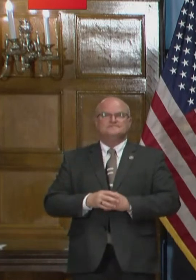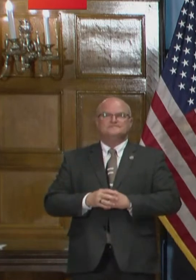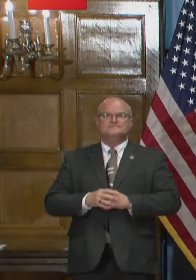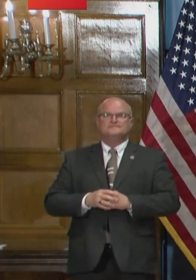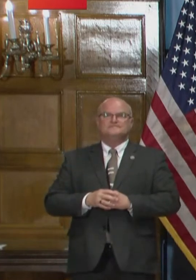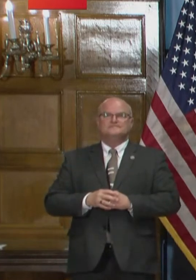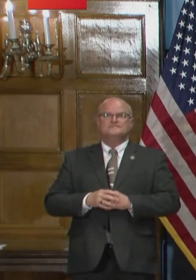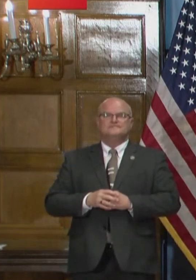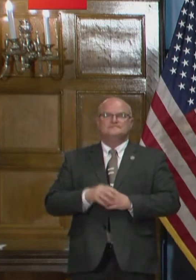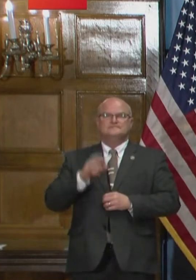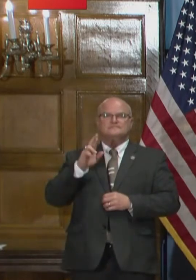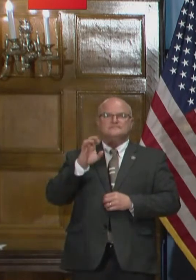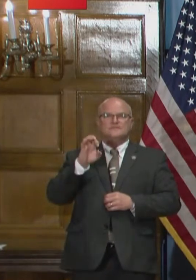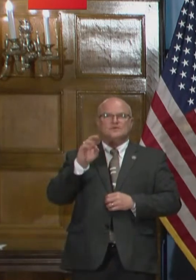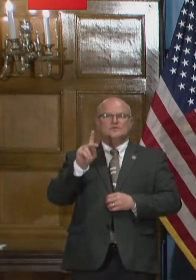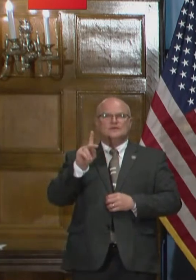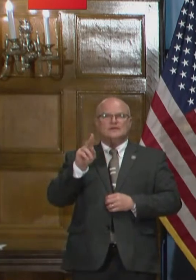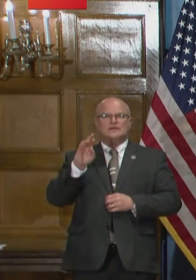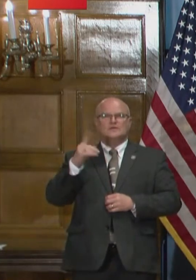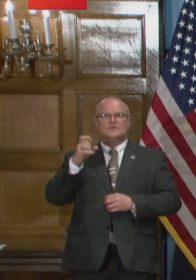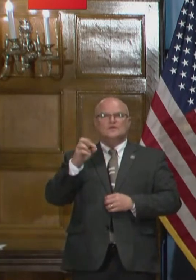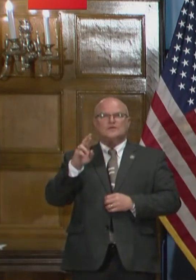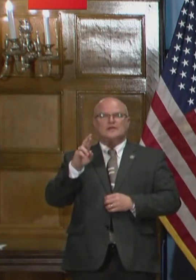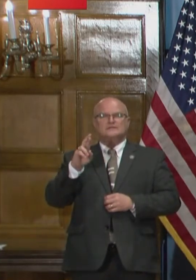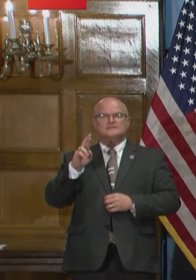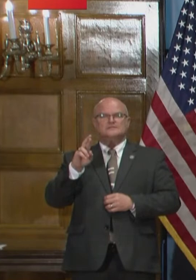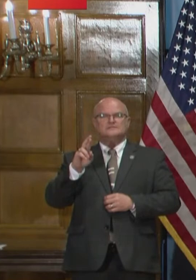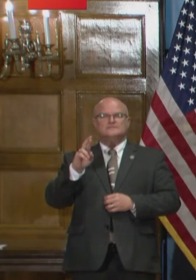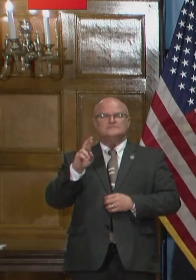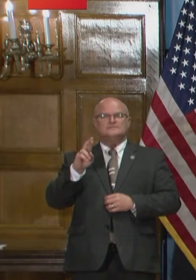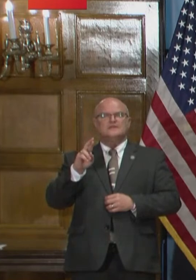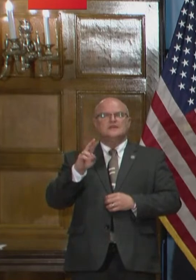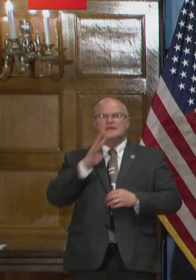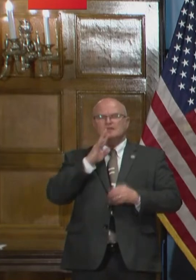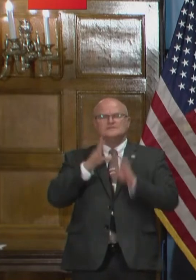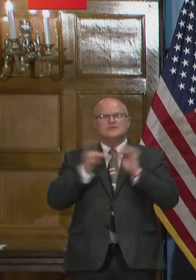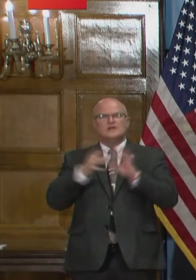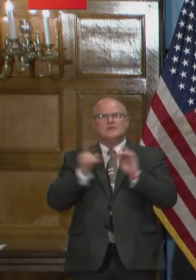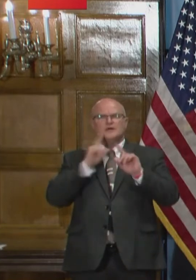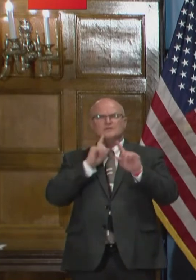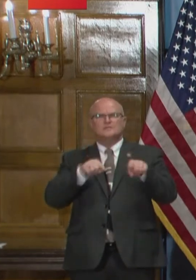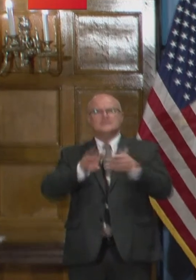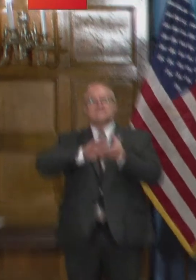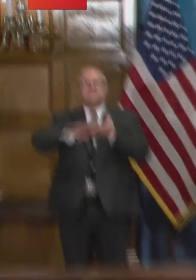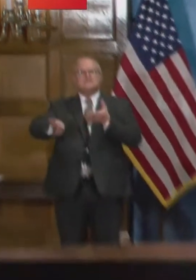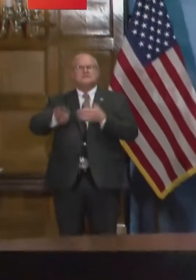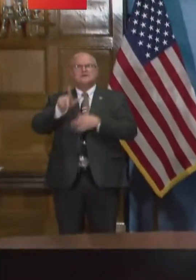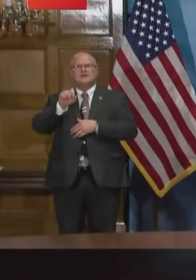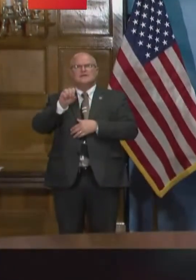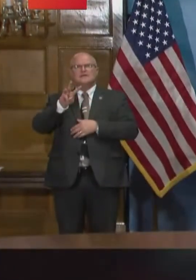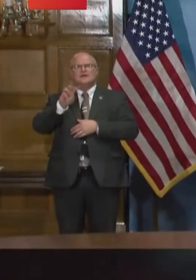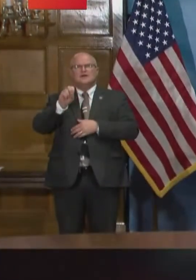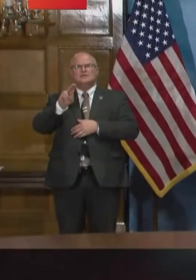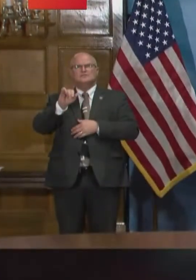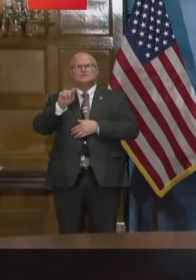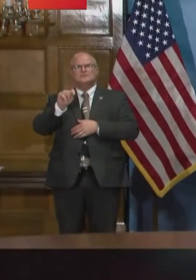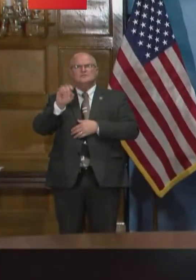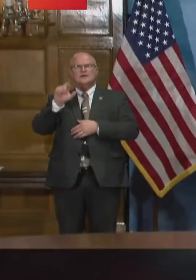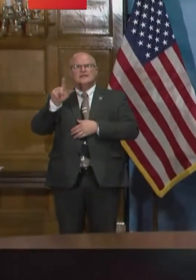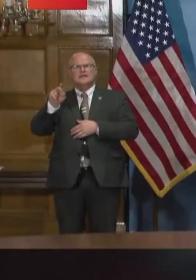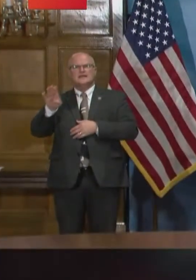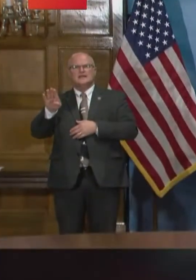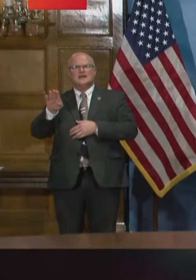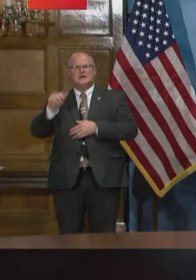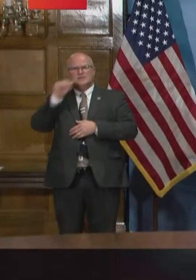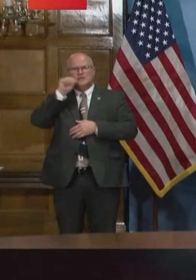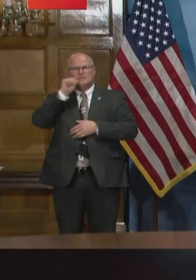Governor, it's Brett Raines with 4029 News. Can you briefly talk about your reaction to the dismissal of the lawsuit by the club and bar